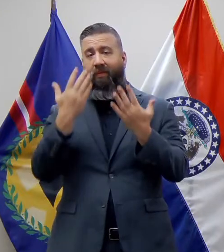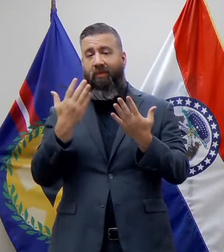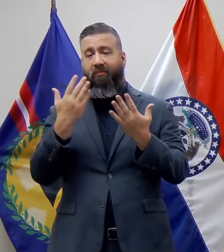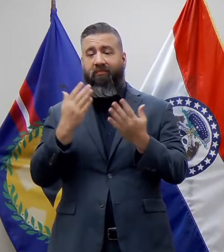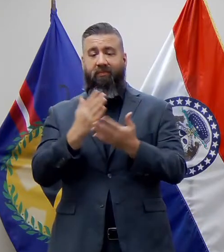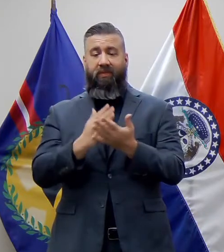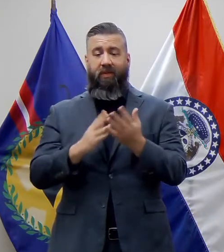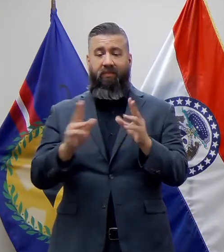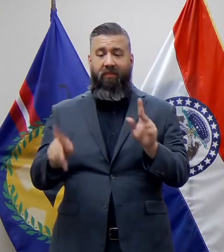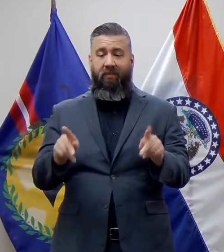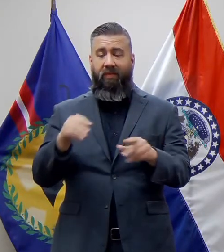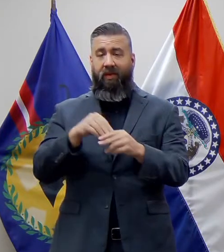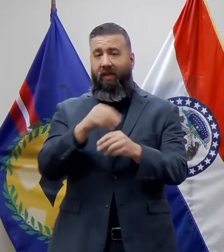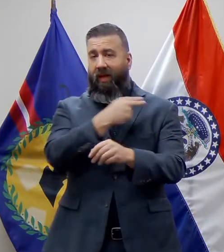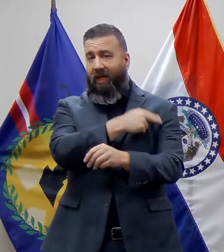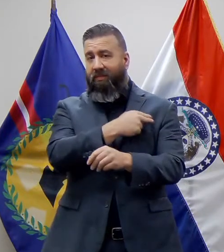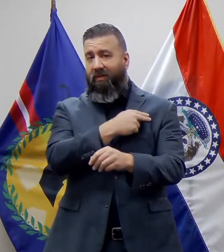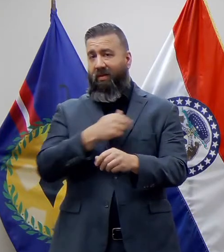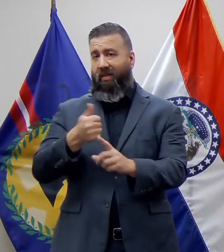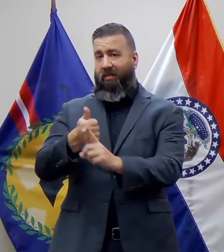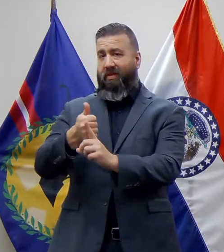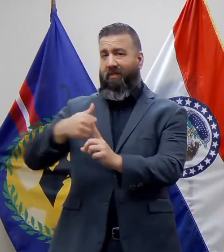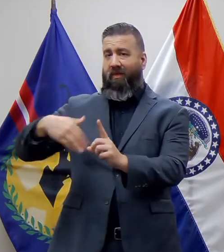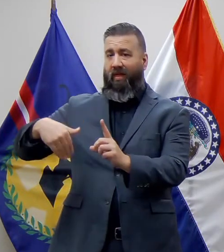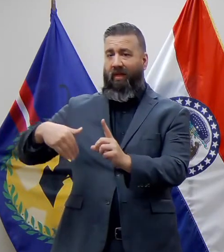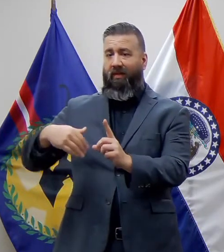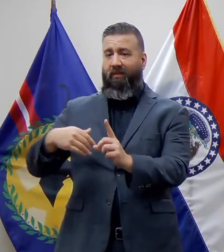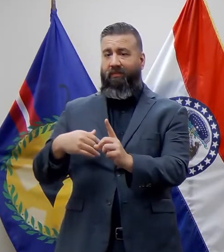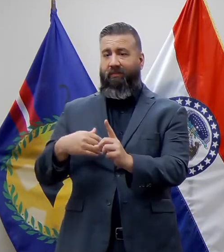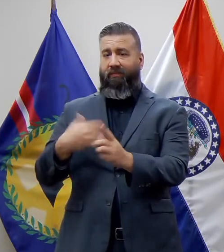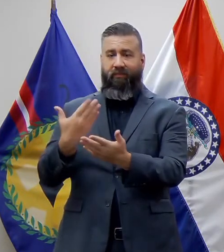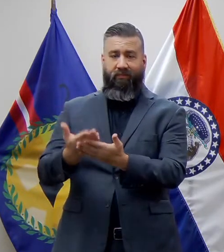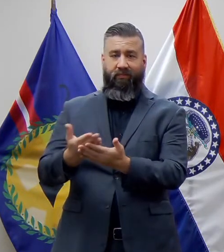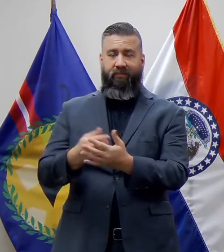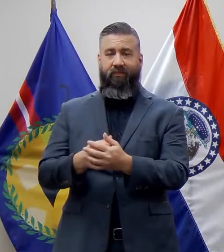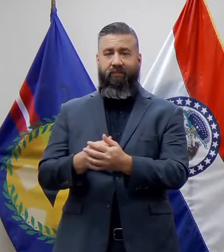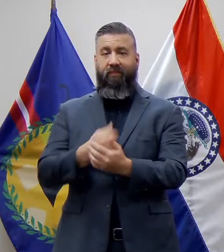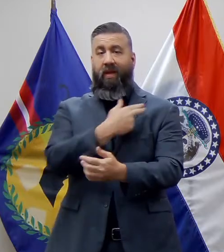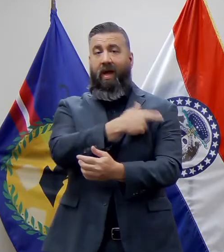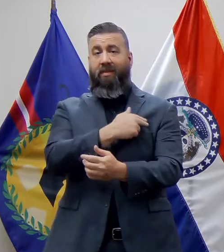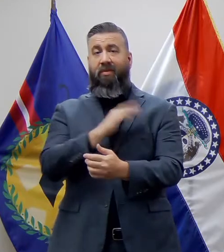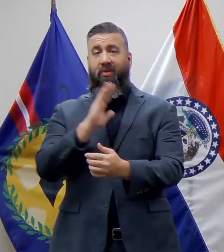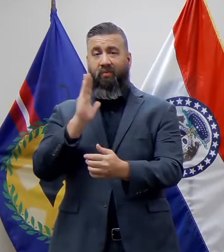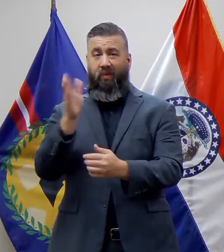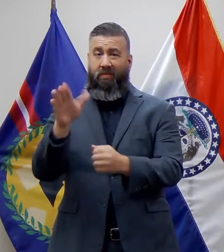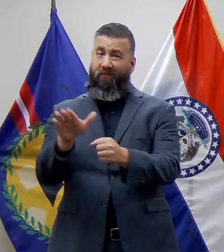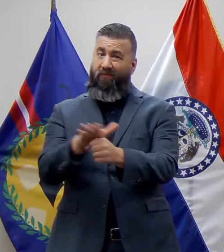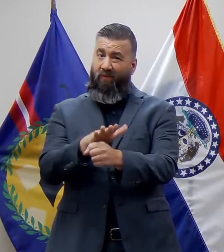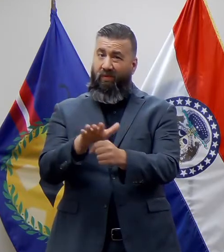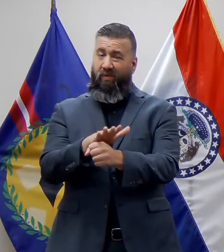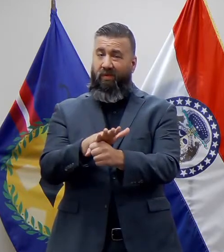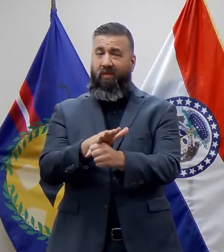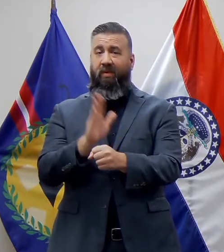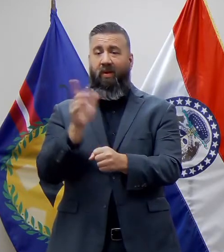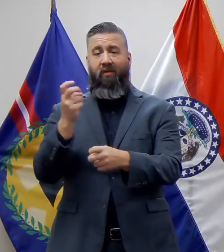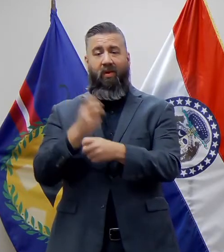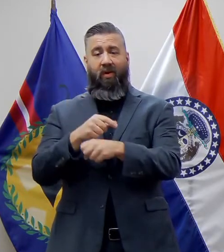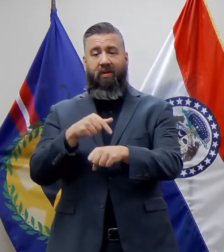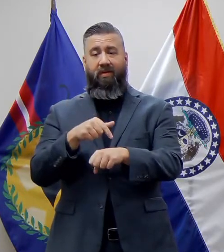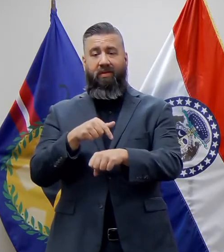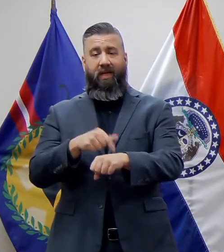be people in the hospital who haven't gotten there yet. The hospitals will be crowded and will have difficulty